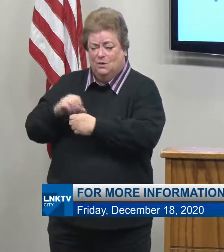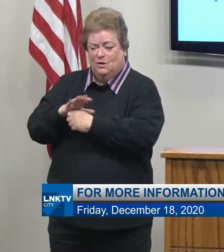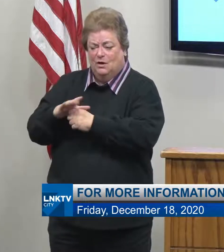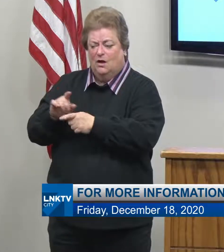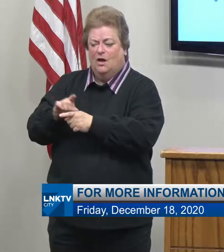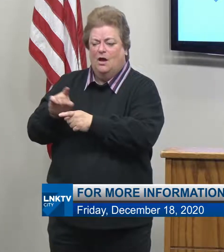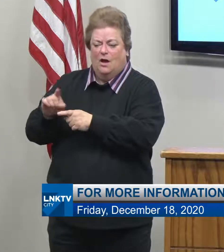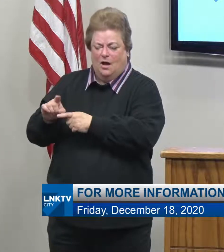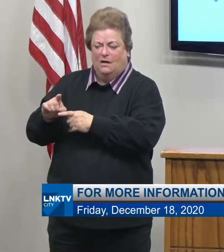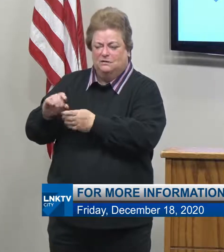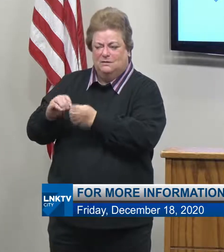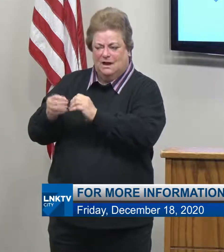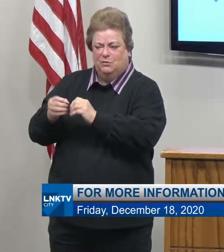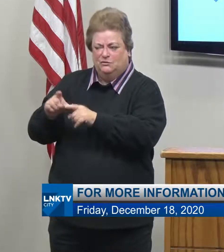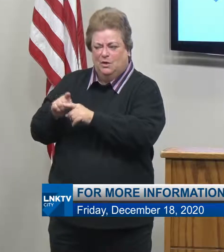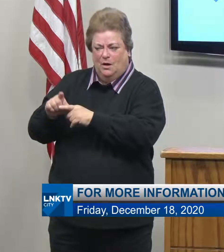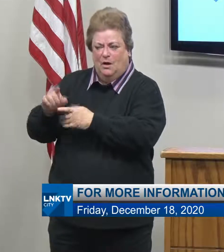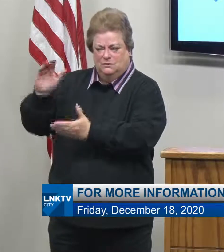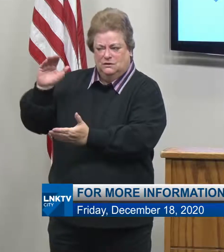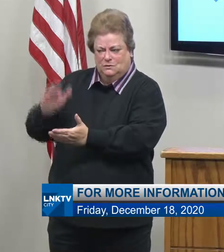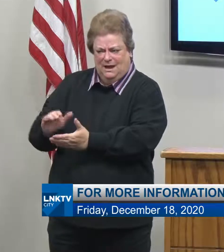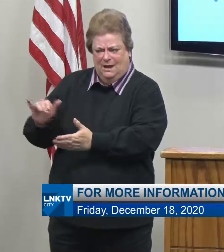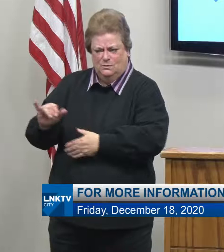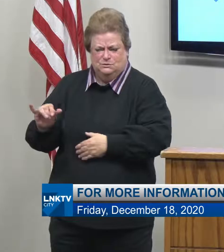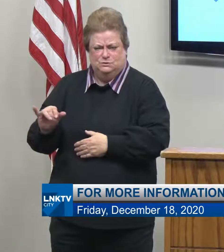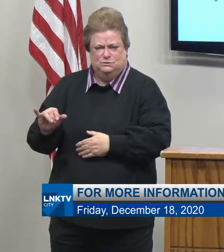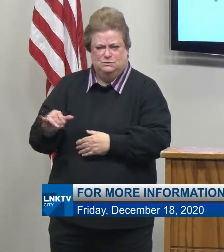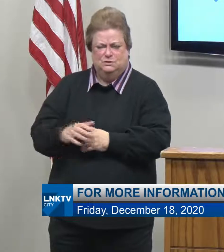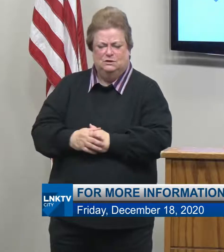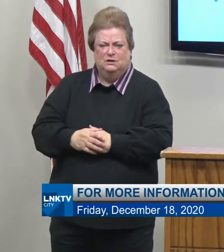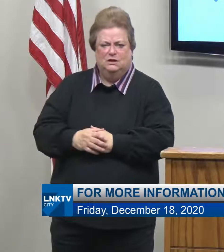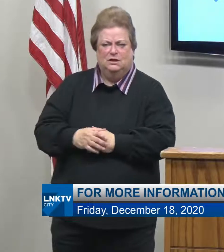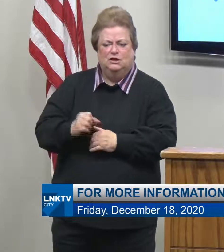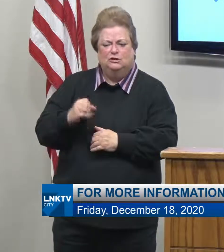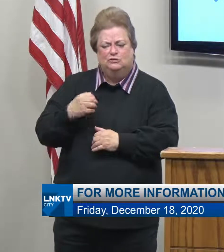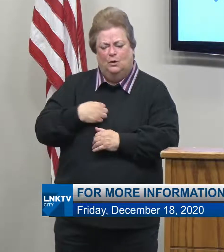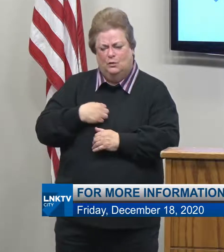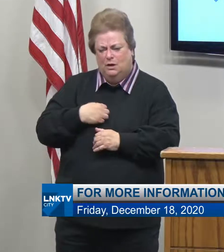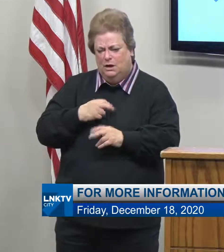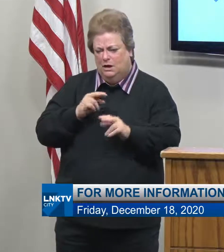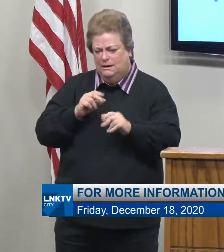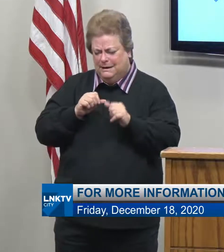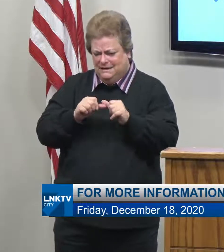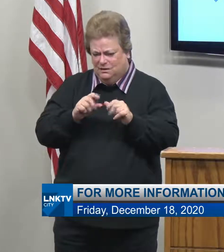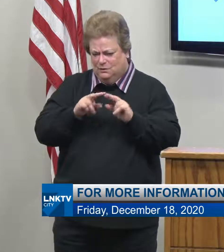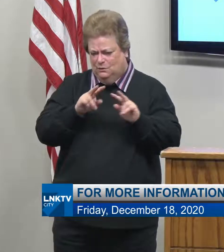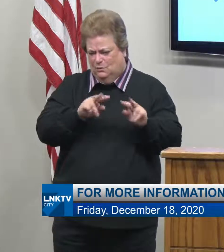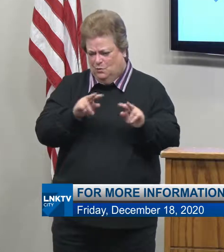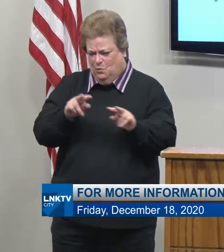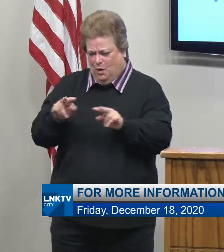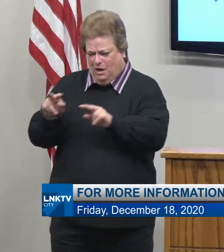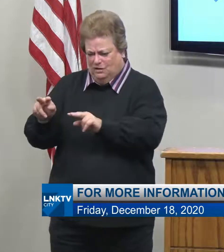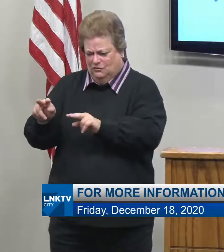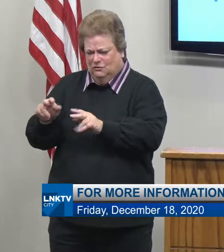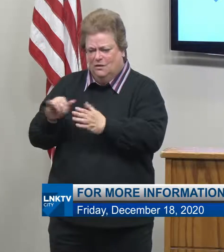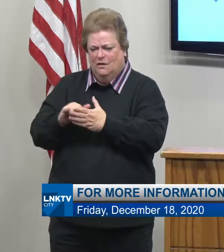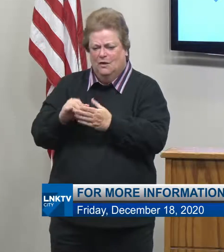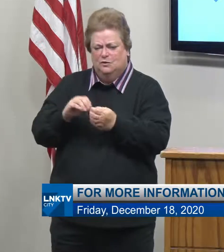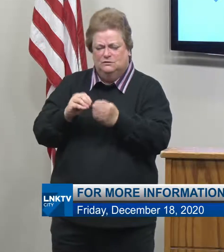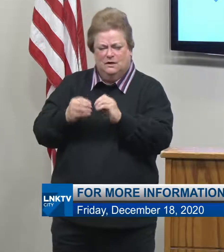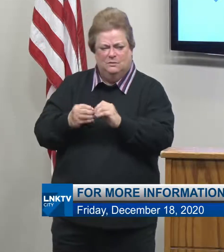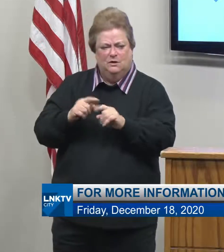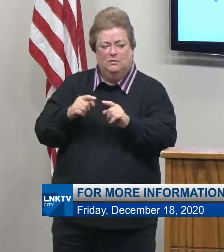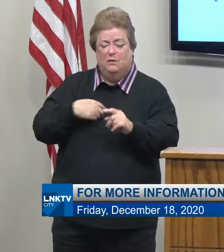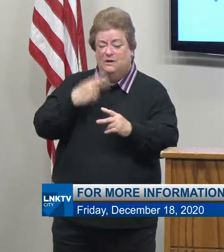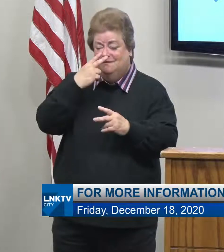also down. So it's something that we're continuing to monitor very closely, but we also see it